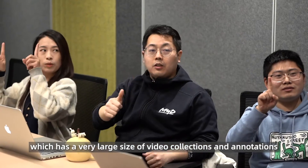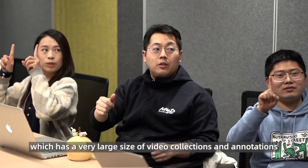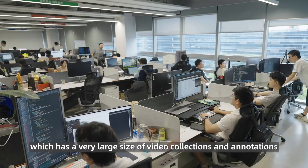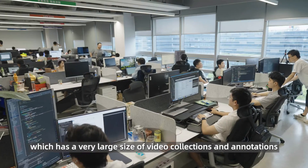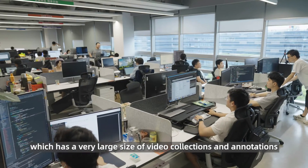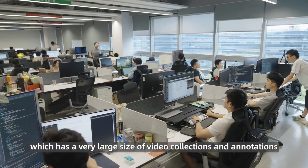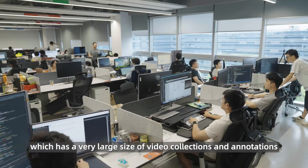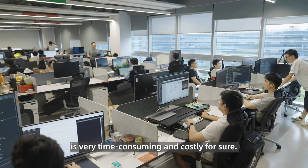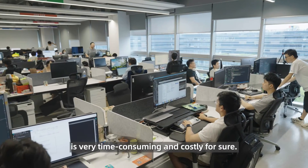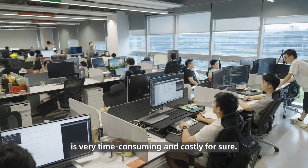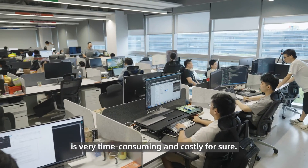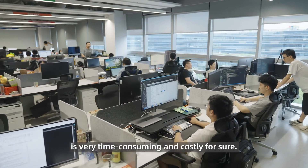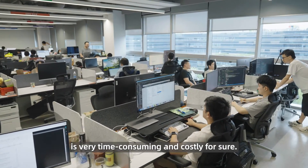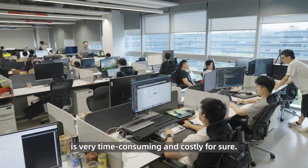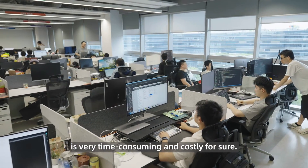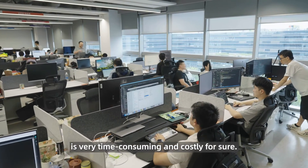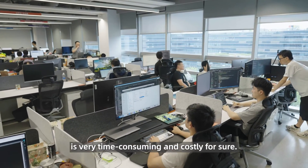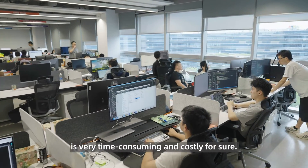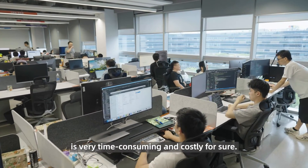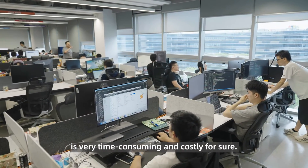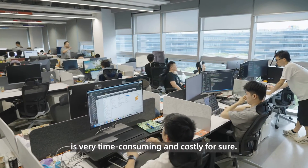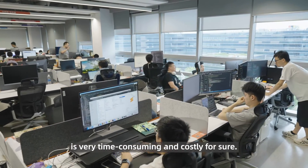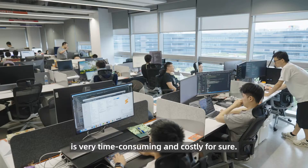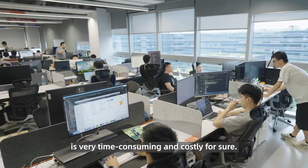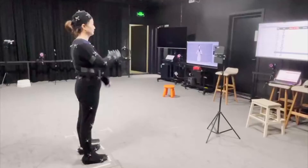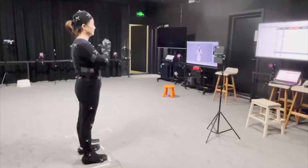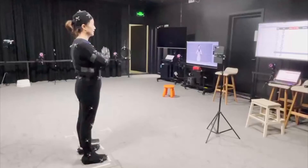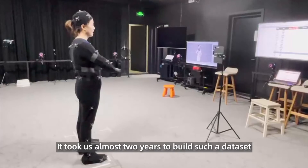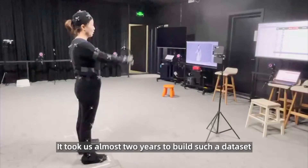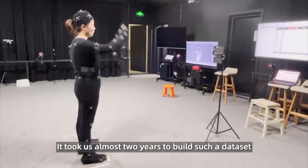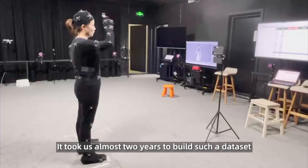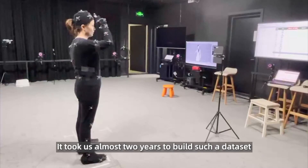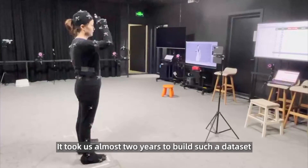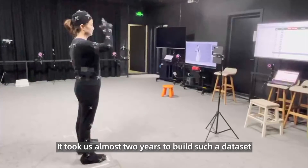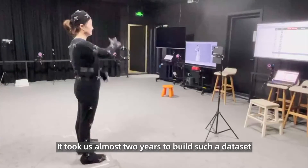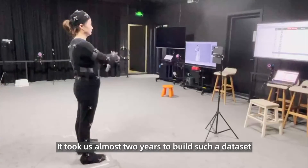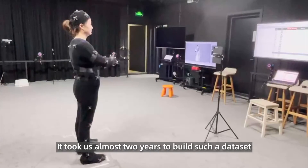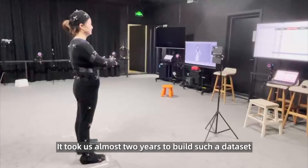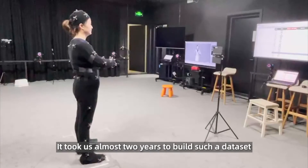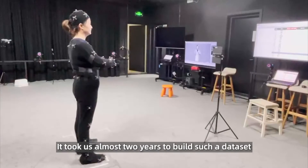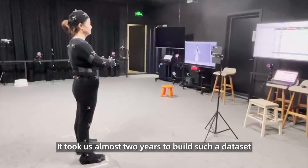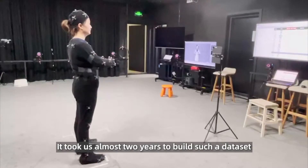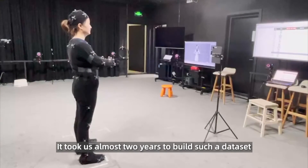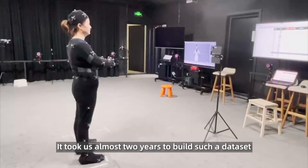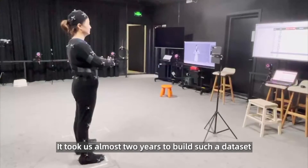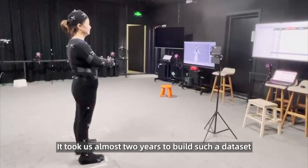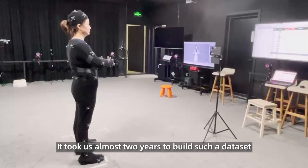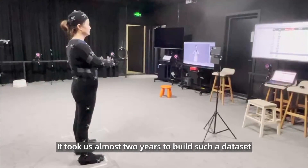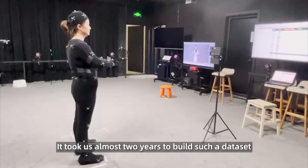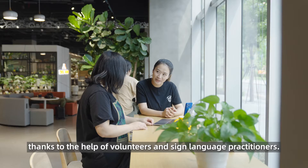and annotations, is very time consuming and costly for sure. It took us almost 2 years to build such a dataset, thanks